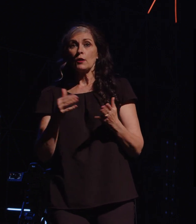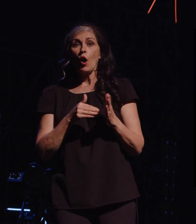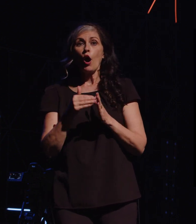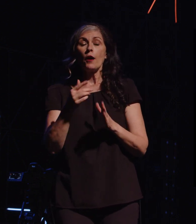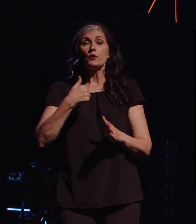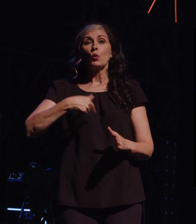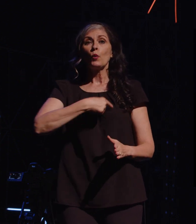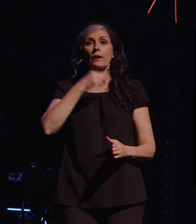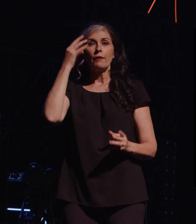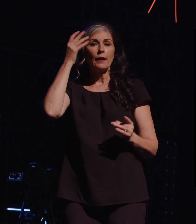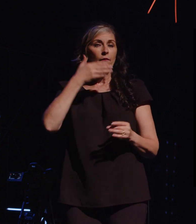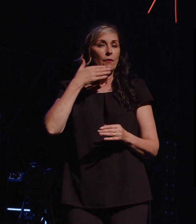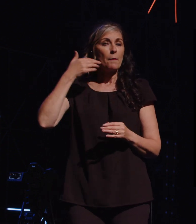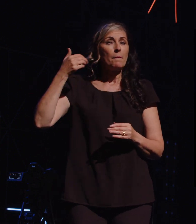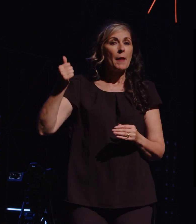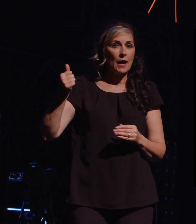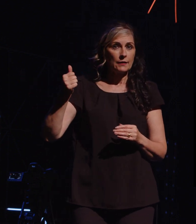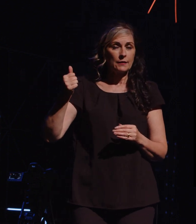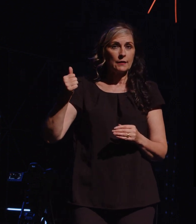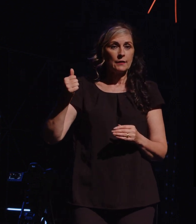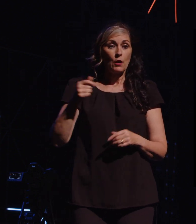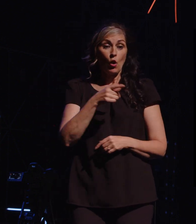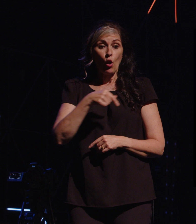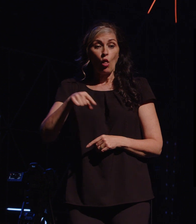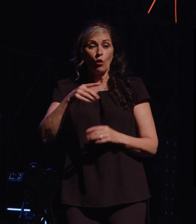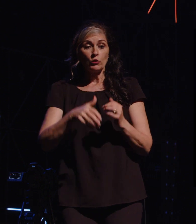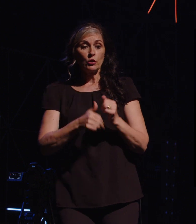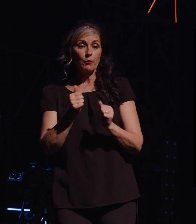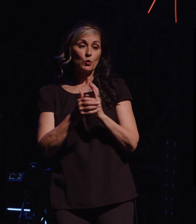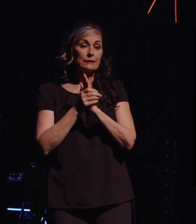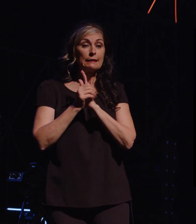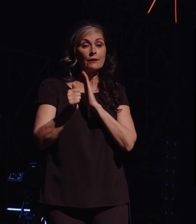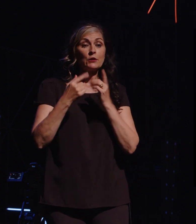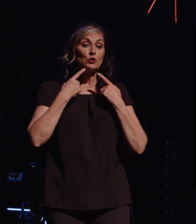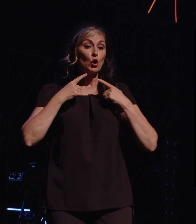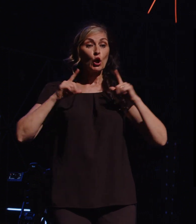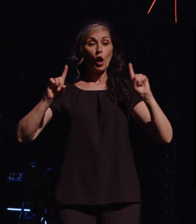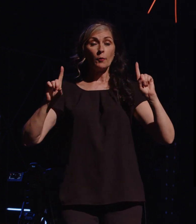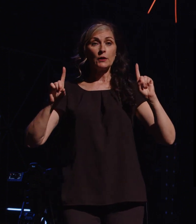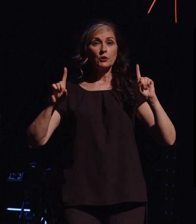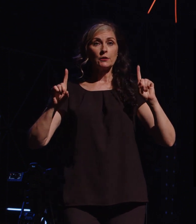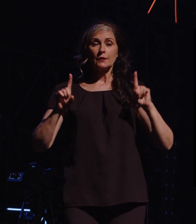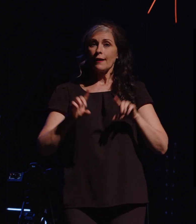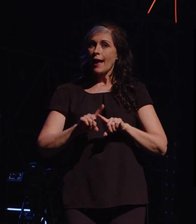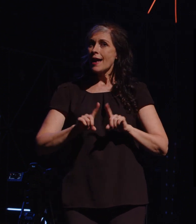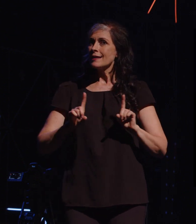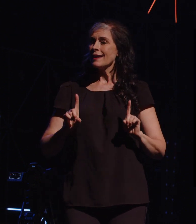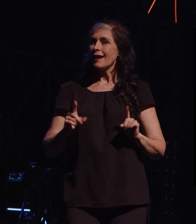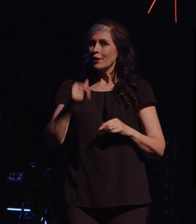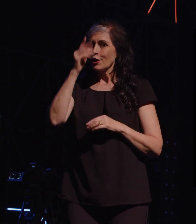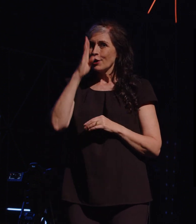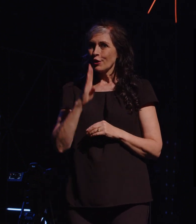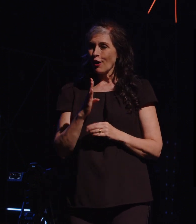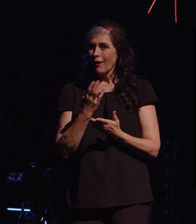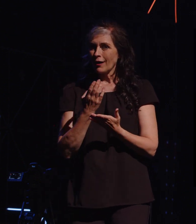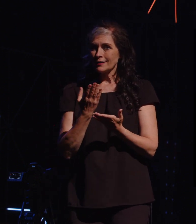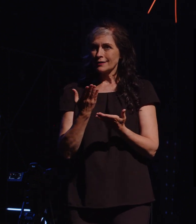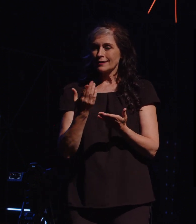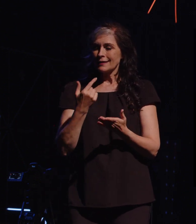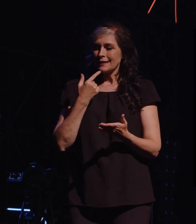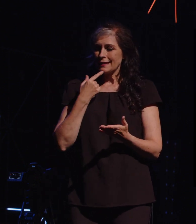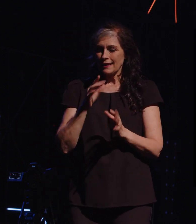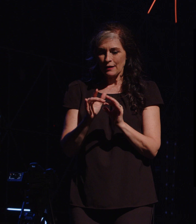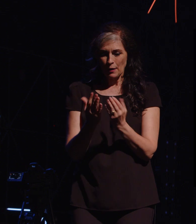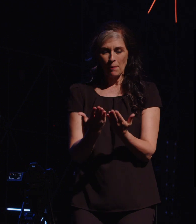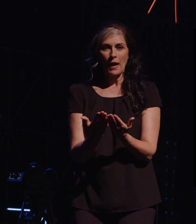oftentimes we think of the best as those who are the most gifted or accomplished. And yet, in God's economy, the Bible tells us